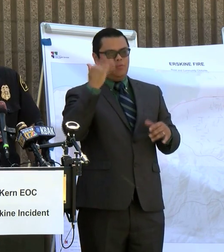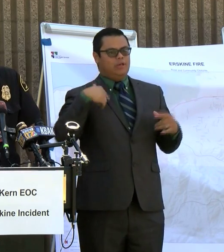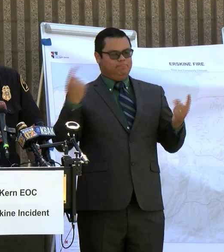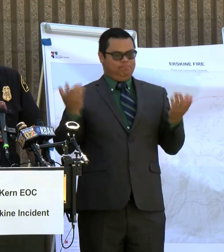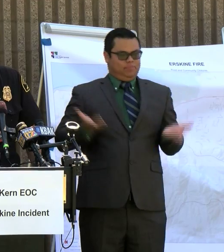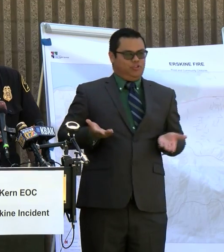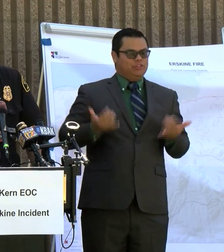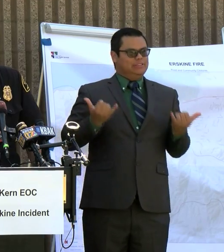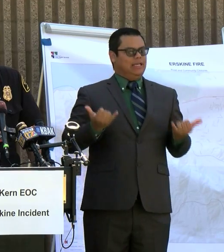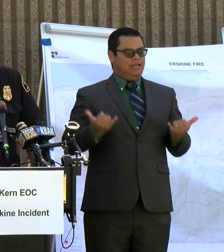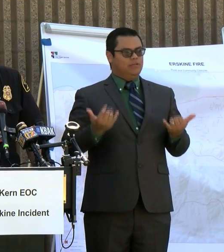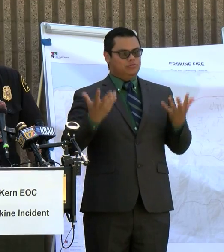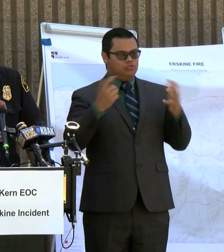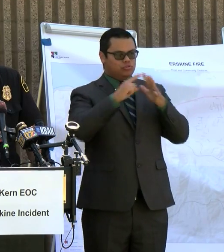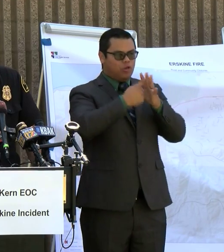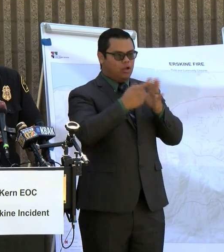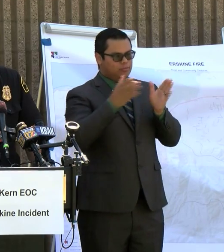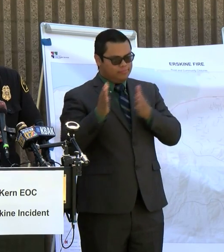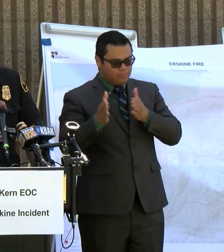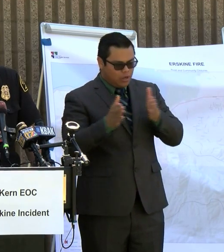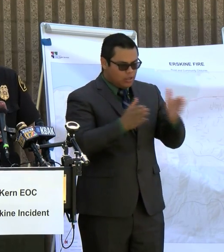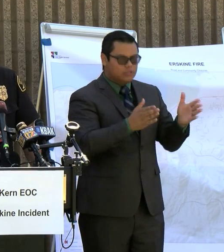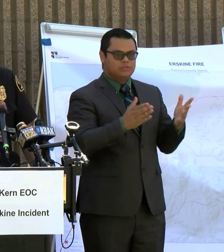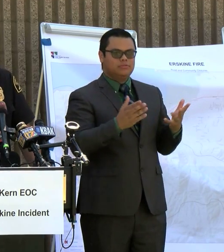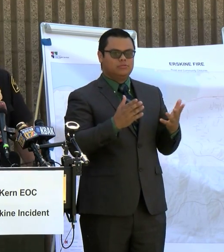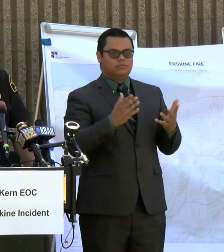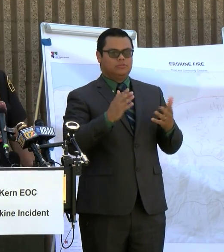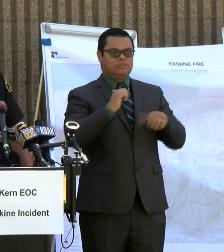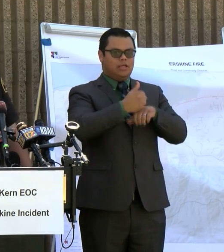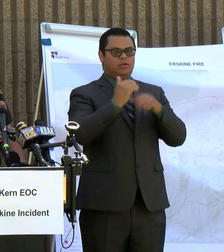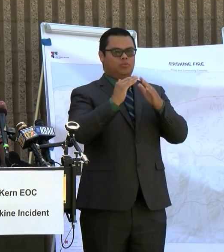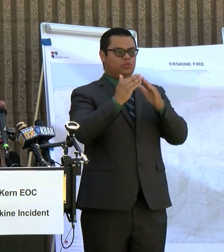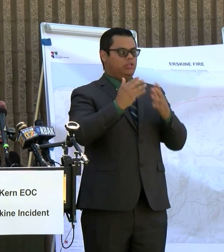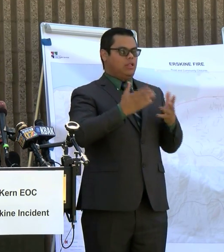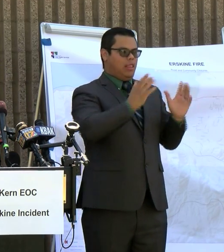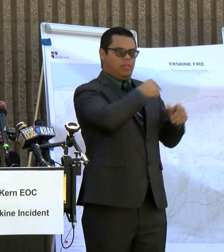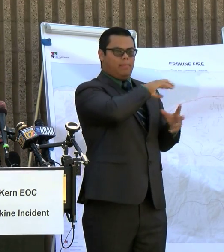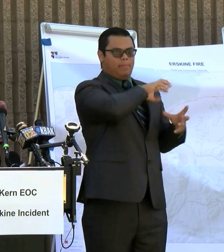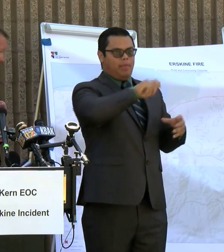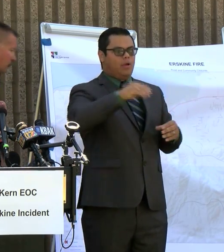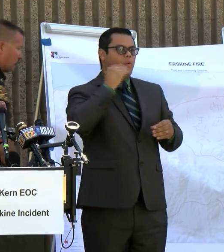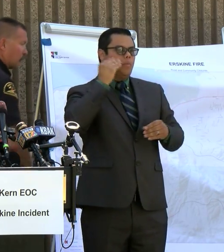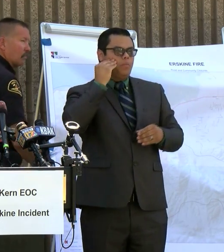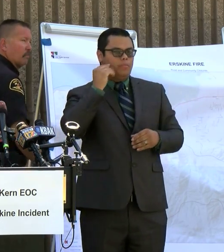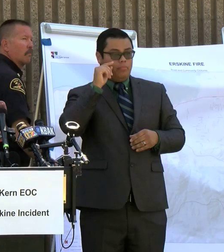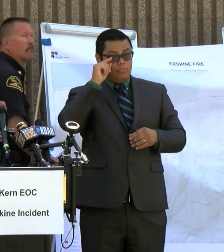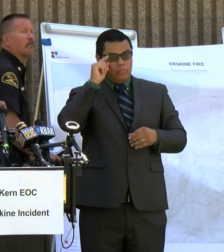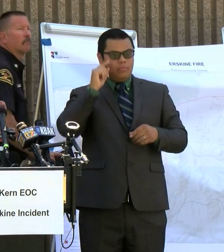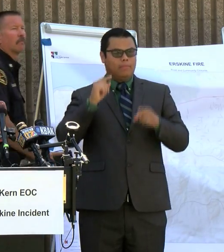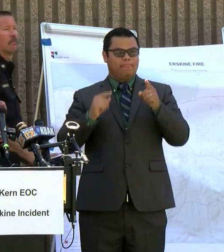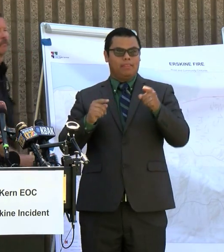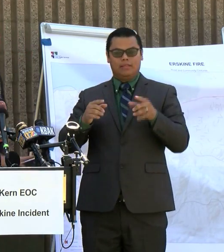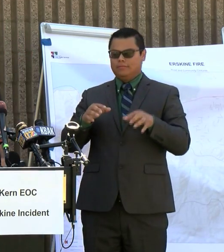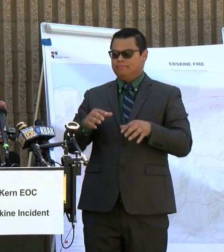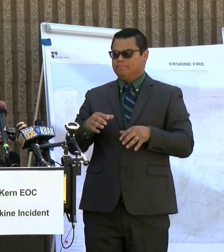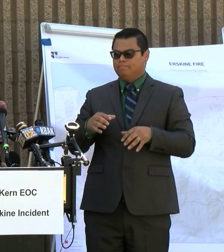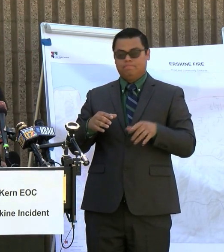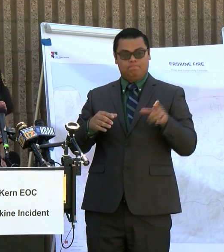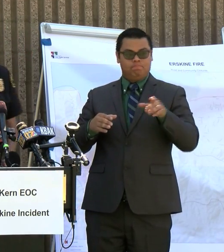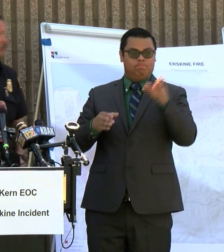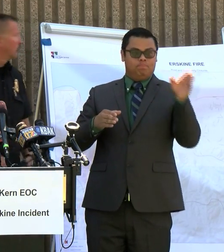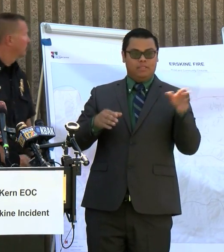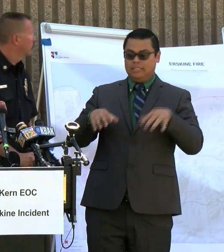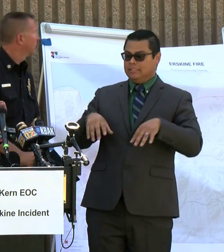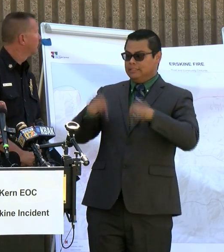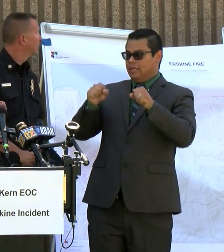repopulate these communities and get people back in their homes. If I could take his follow-up, when will people be let back into their